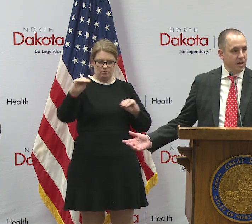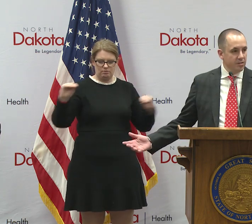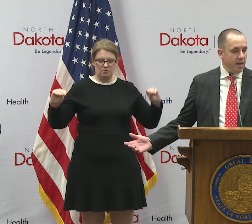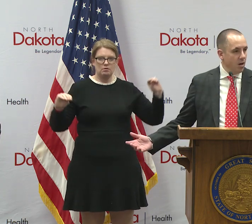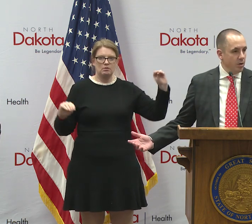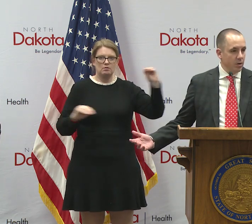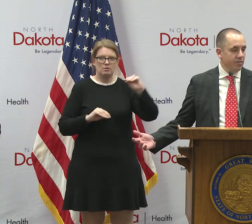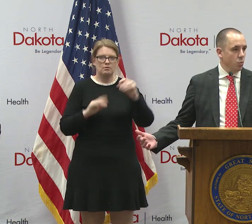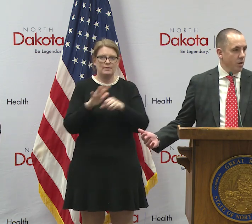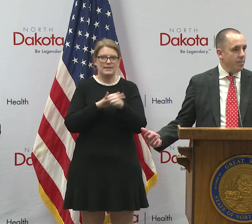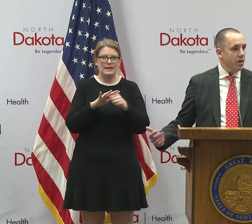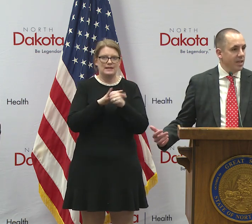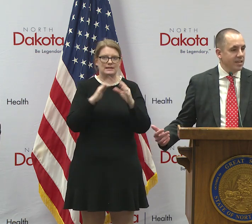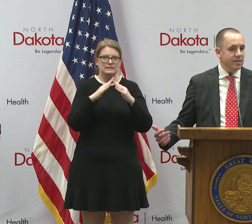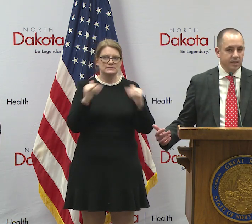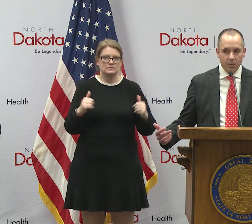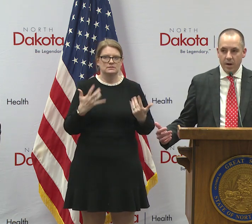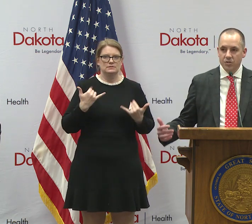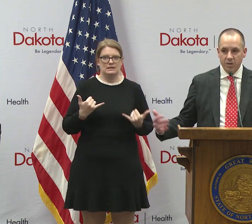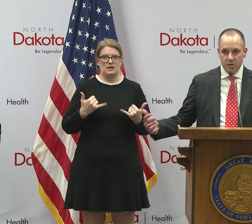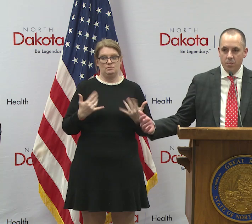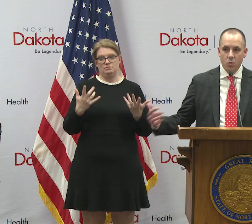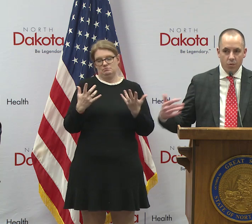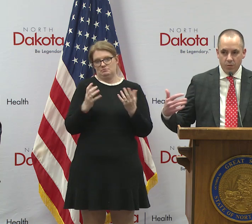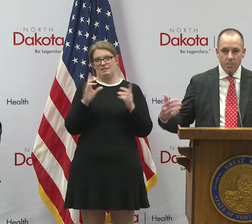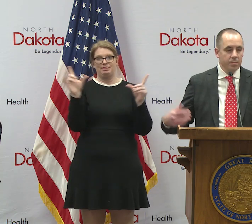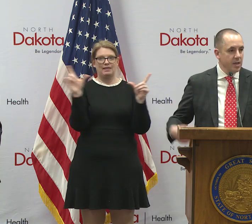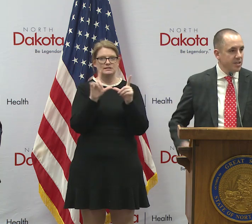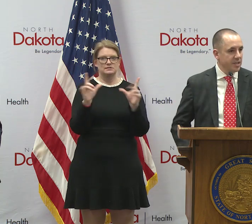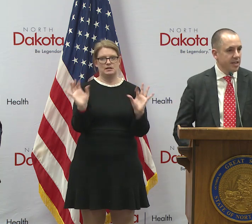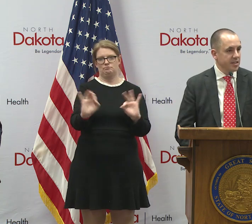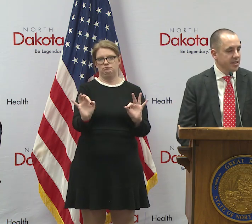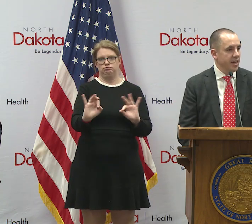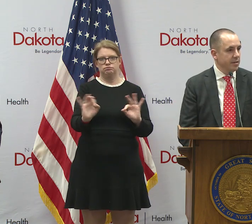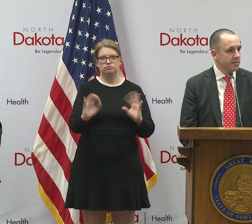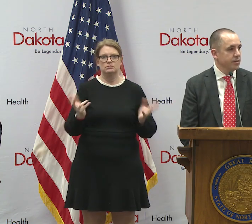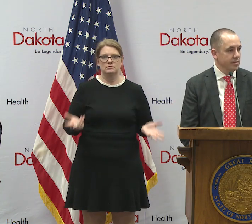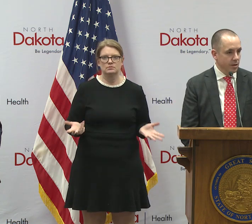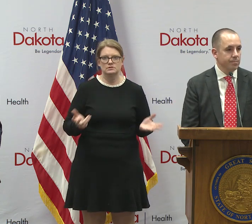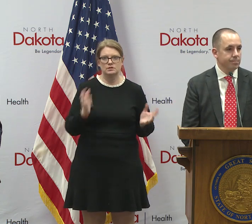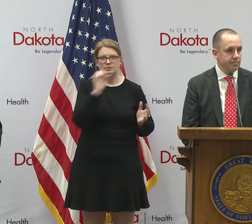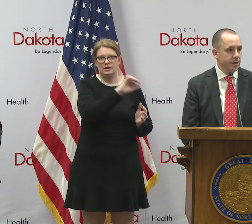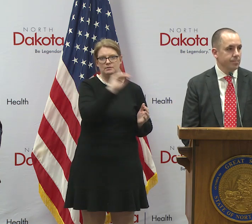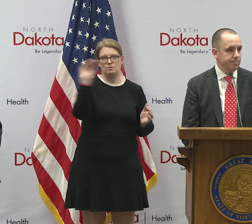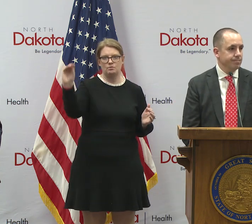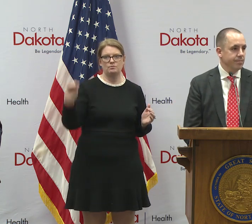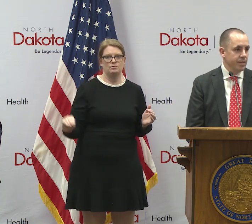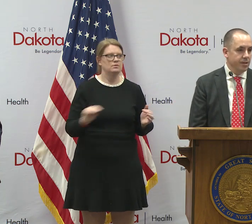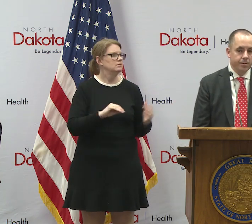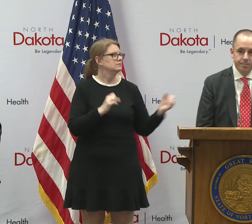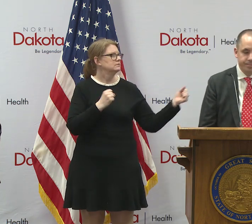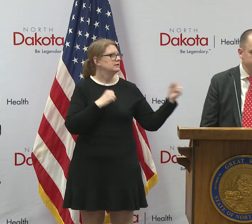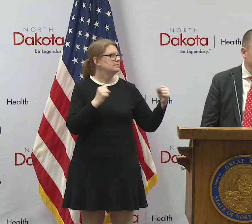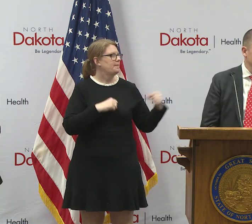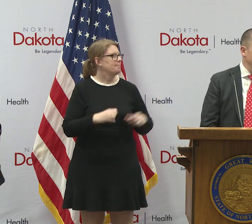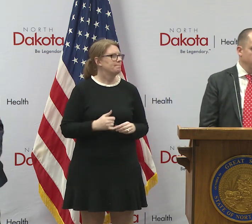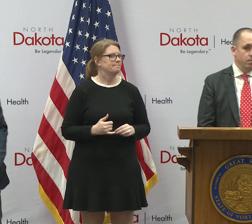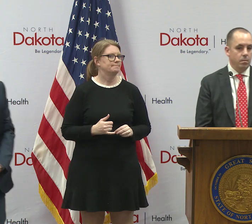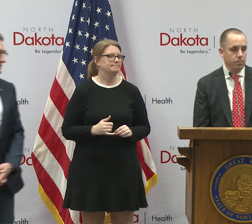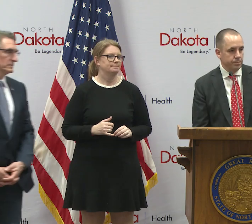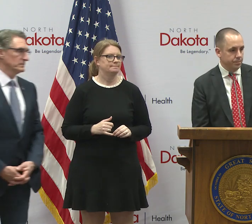it goes back to now we don't have to worry about licensing, right? So you can move from state to state. So, yeah, thank you.